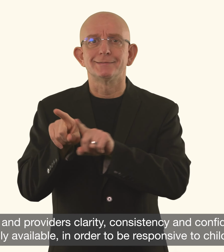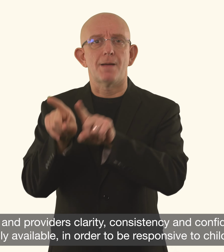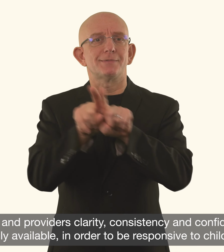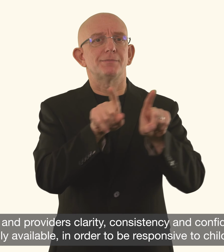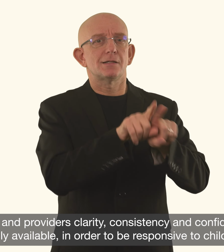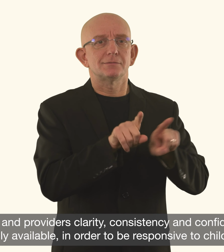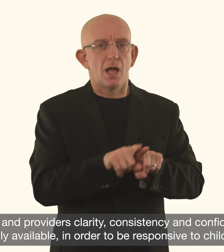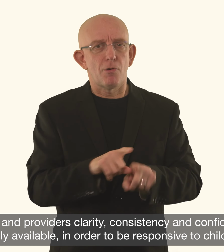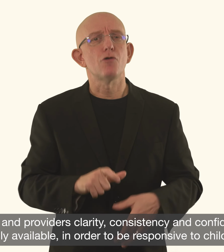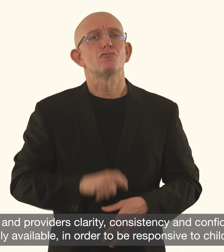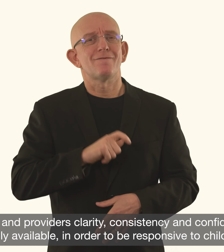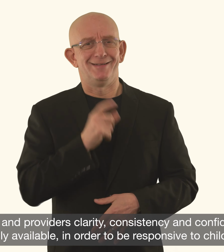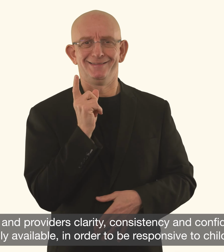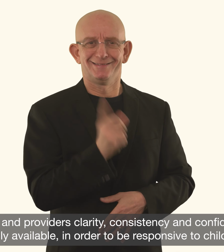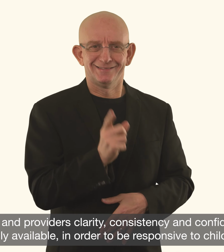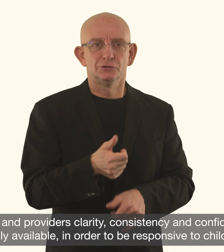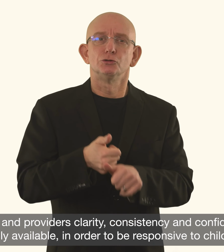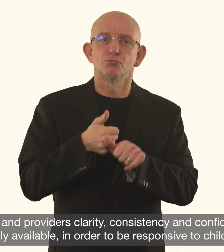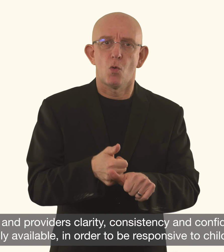in order to be responsive to children's needs.